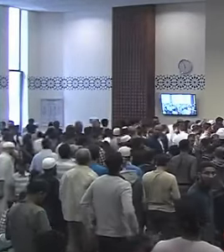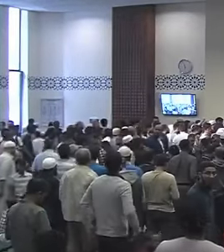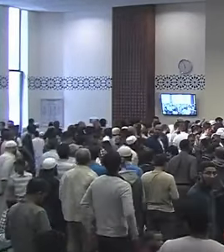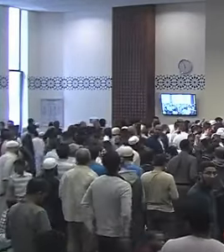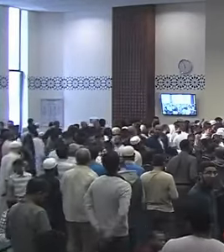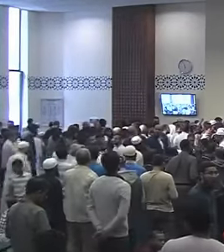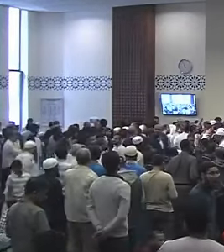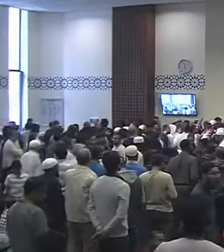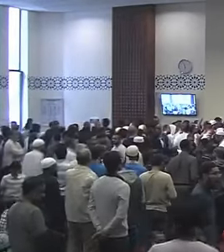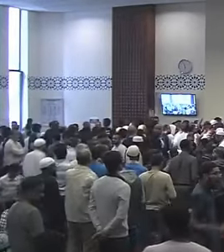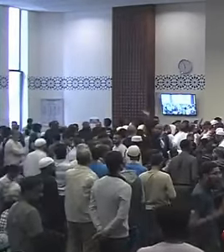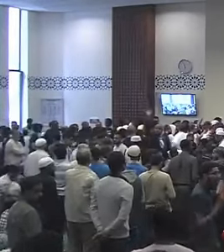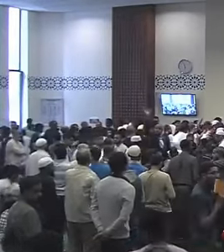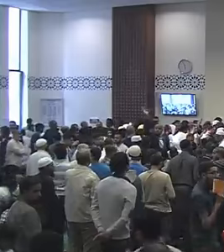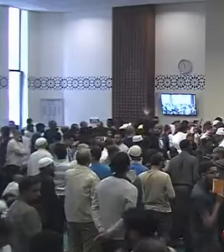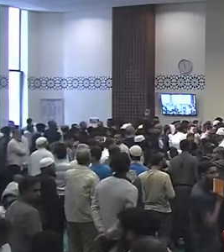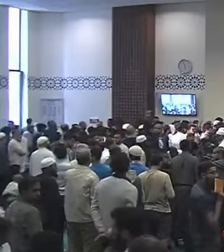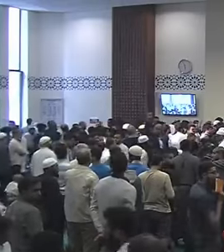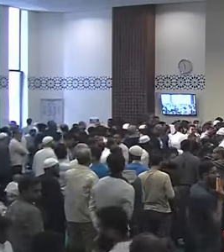You take a bath today.